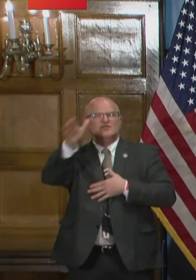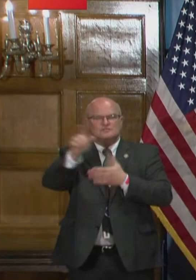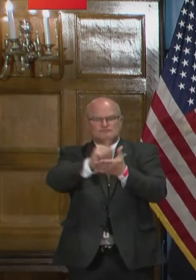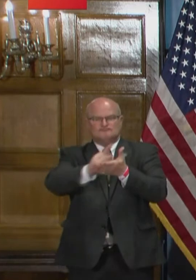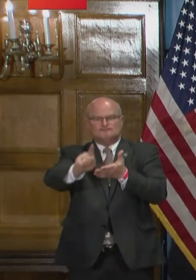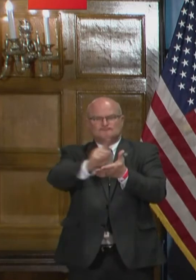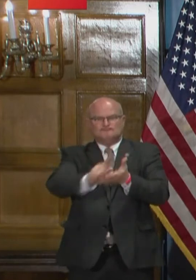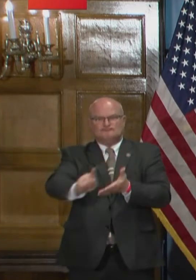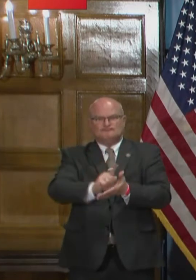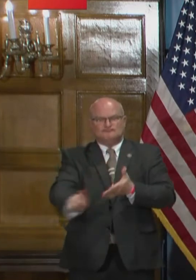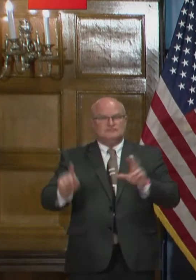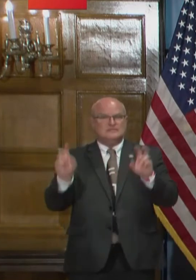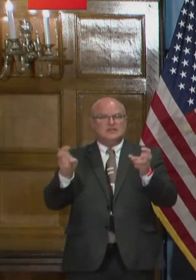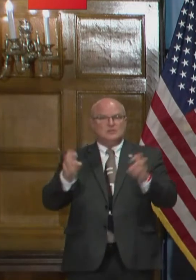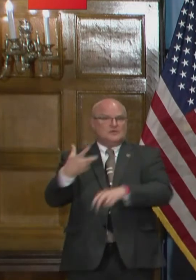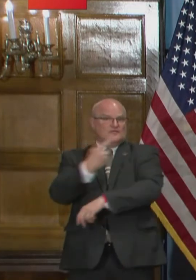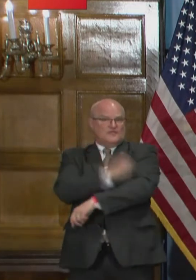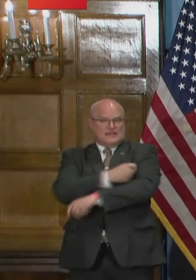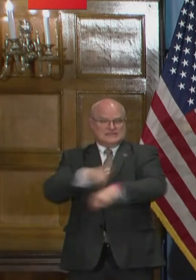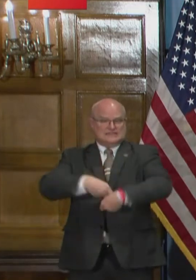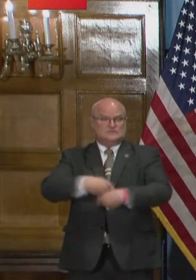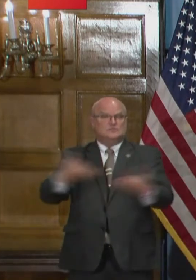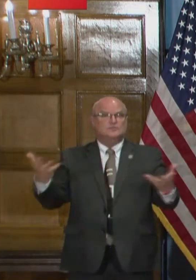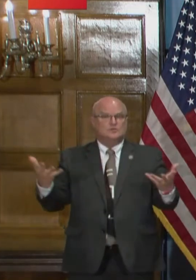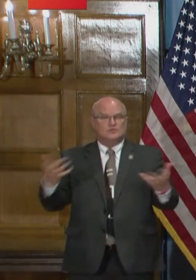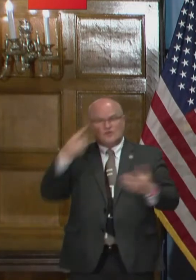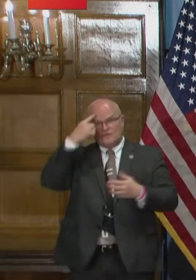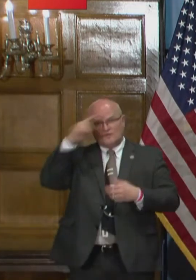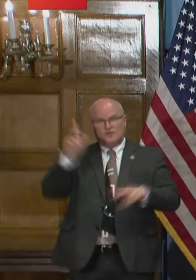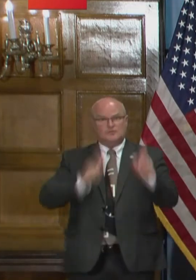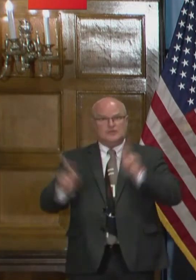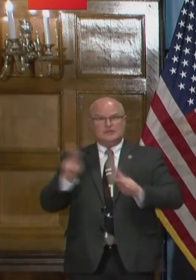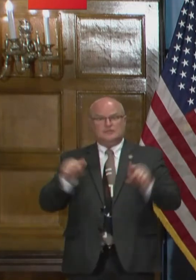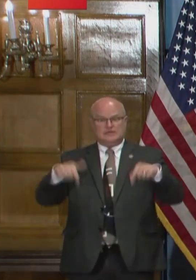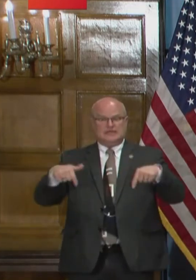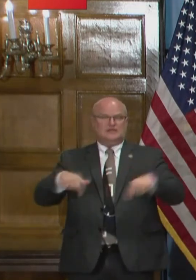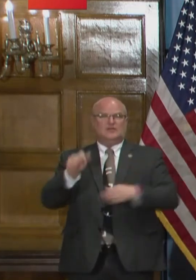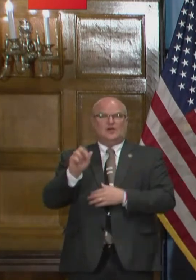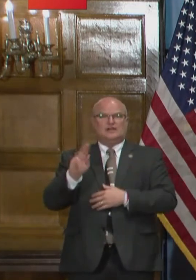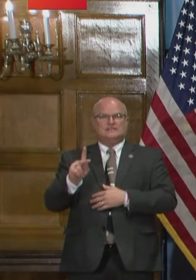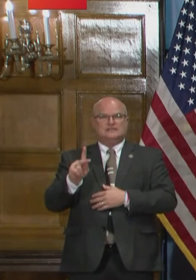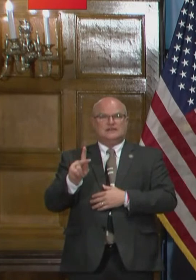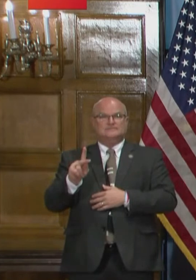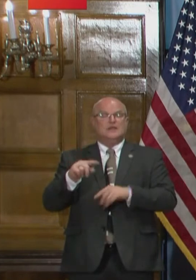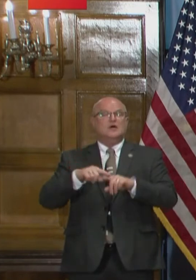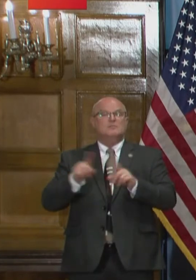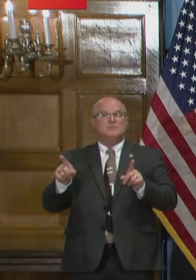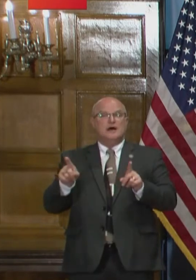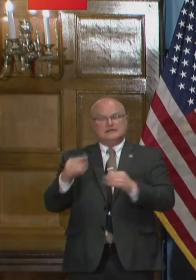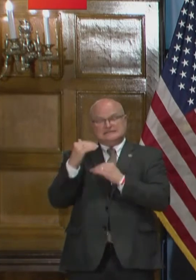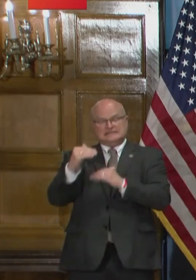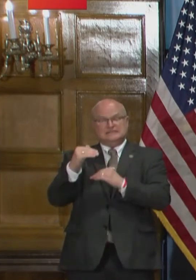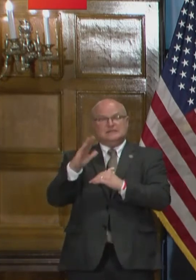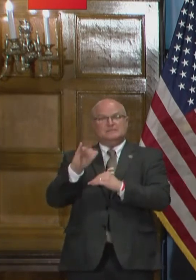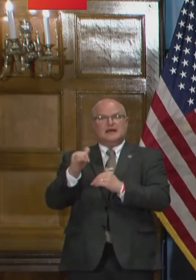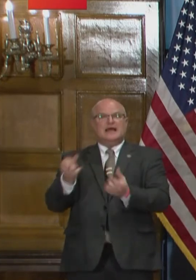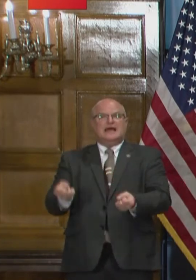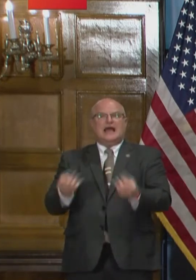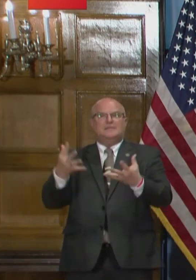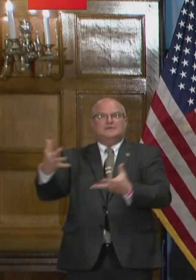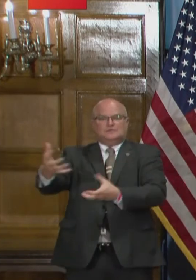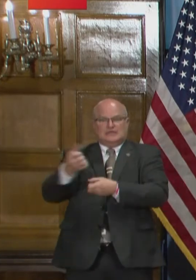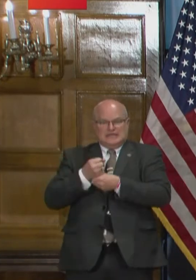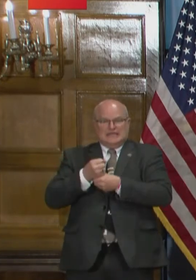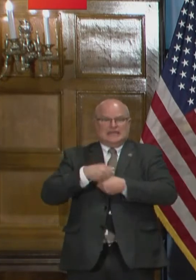like in terms of vaccine distribution to Arkansas. But we are constrained by supply. We get it out as soon as we